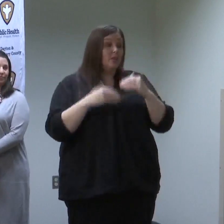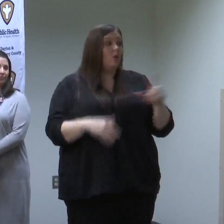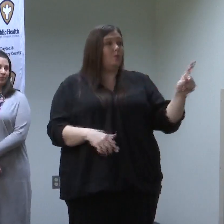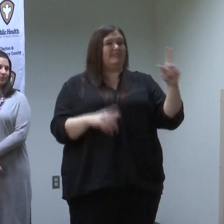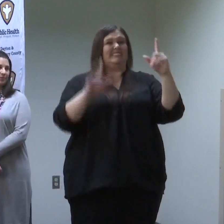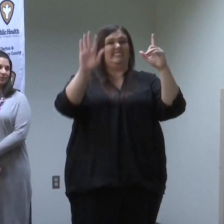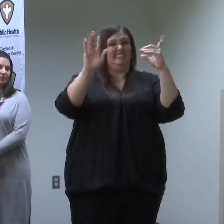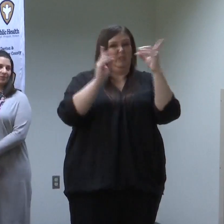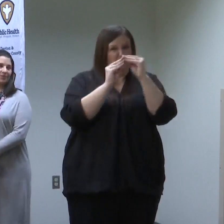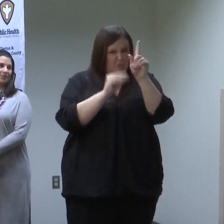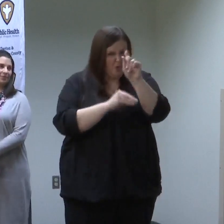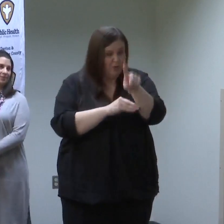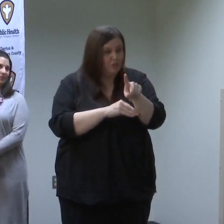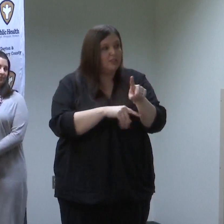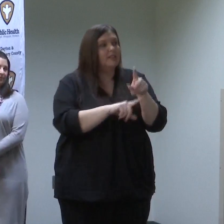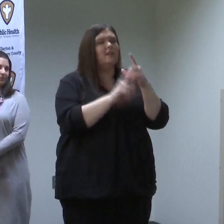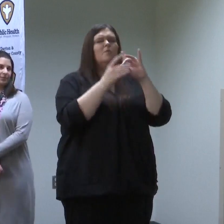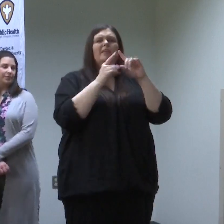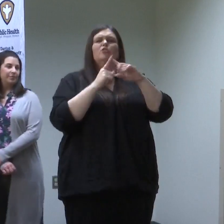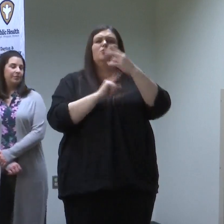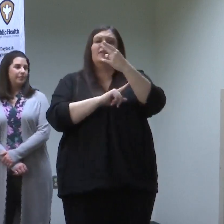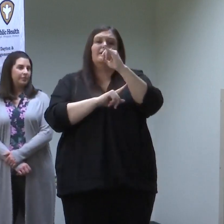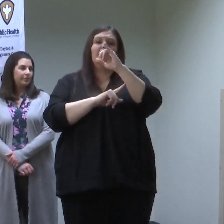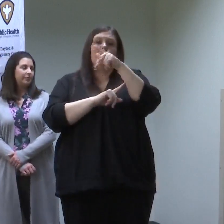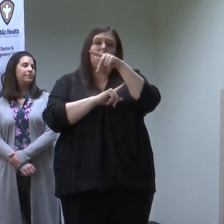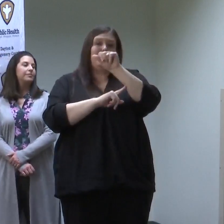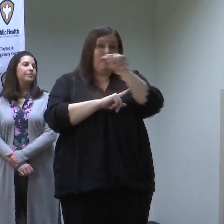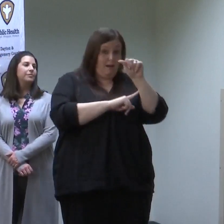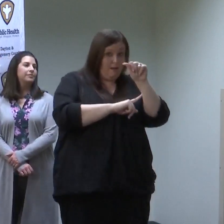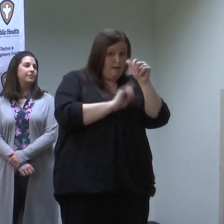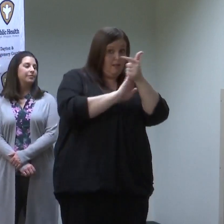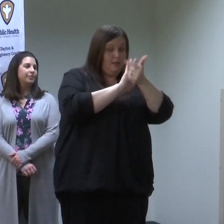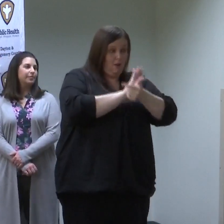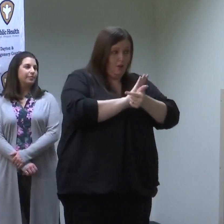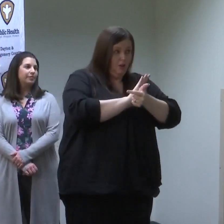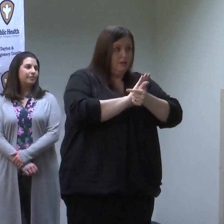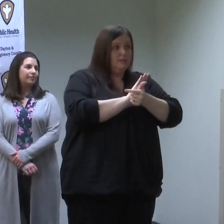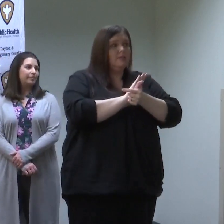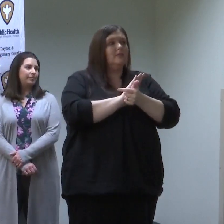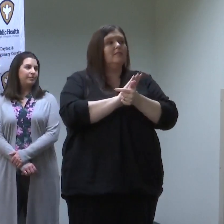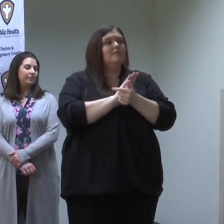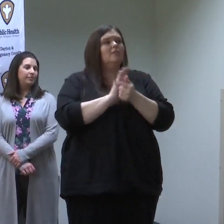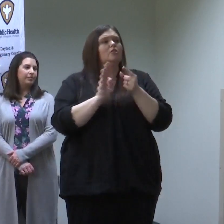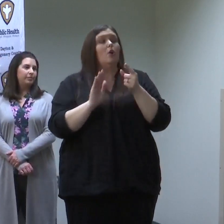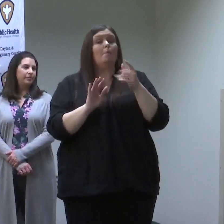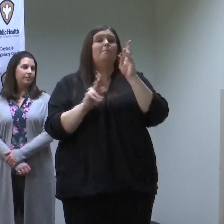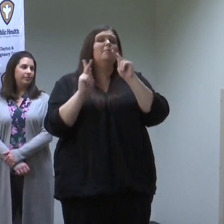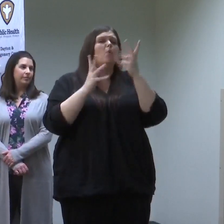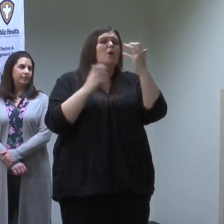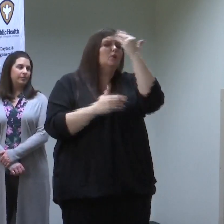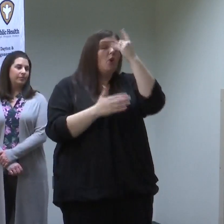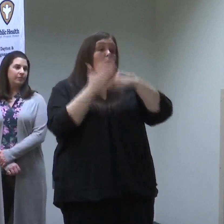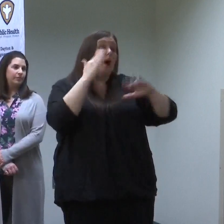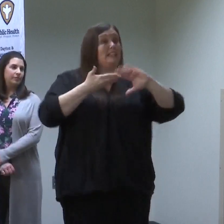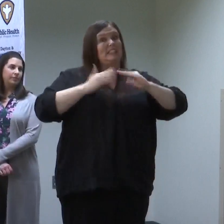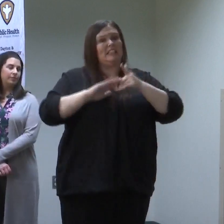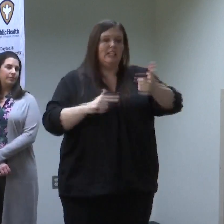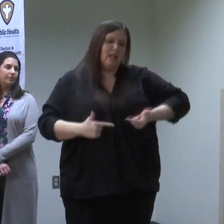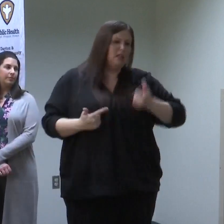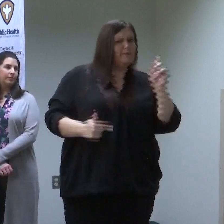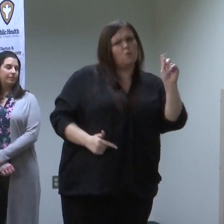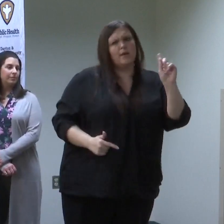I do have one more question. When it comes to HIPAA laws and stuff, we've had a lot of viewers curious as to know, like, what city some of these people are, you know, that